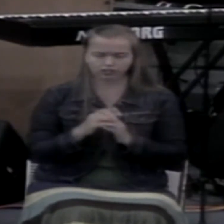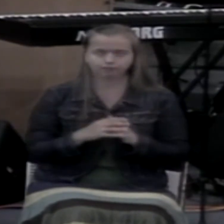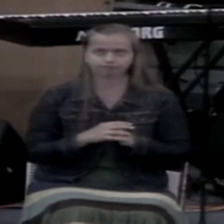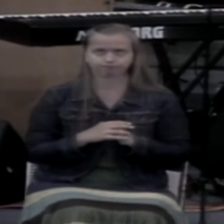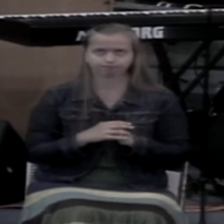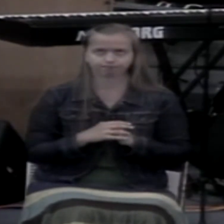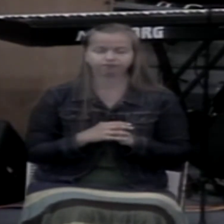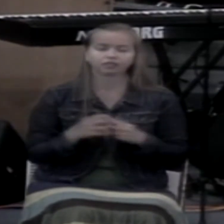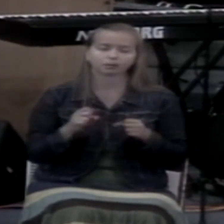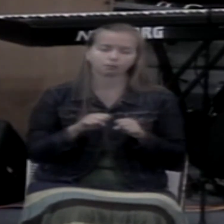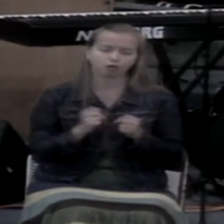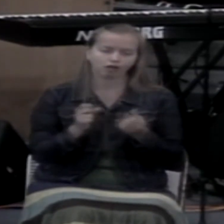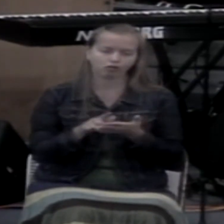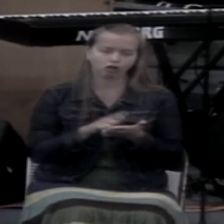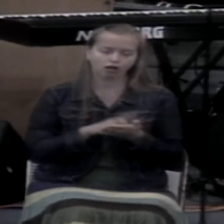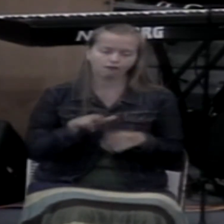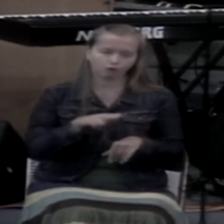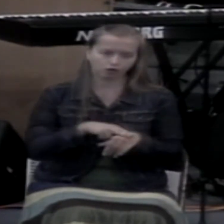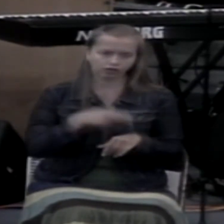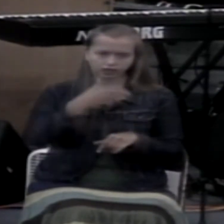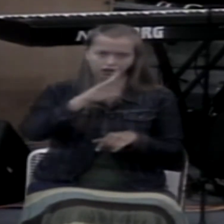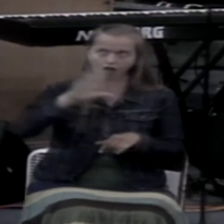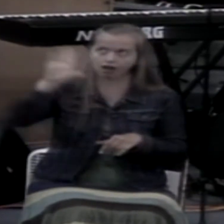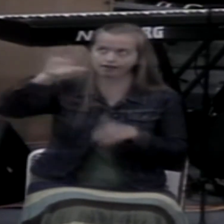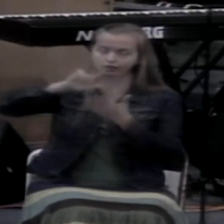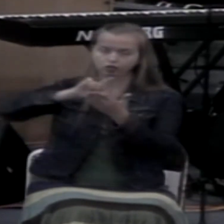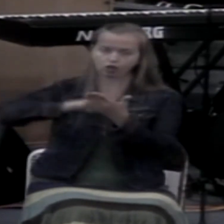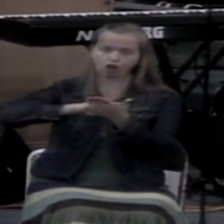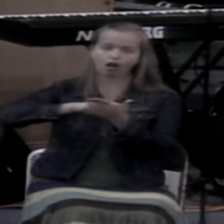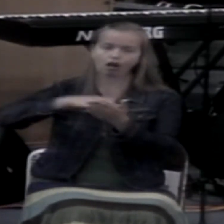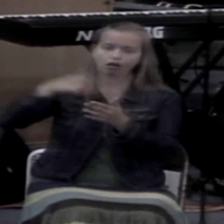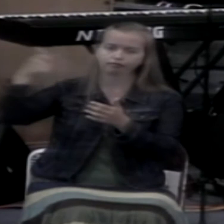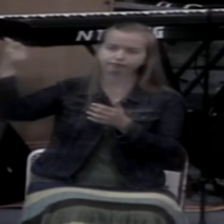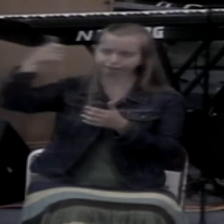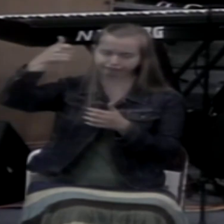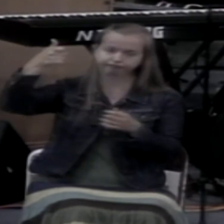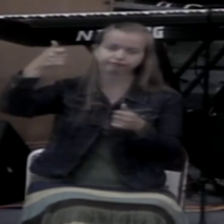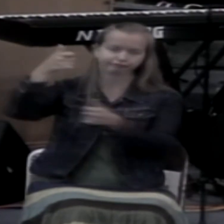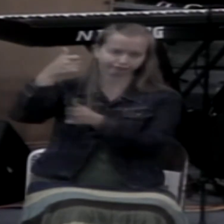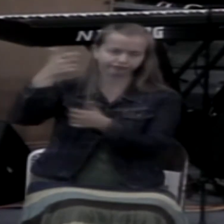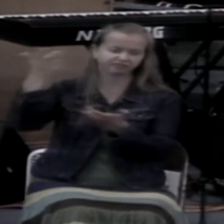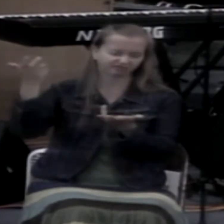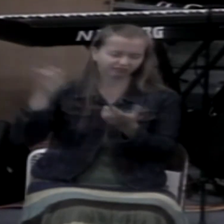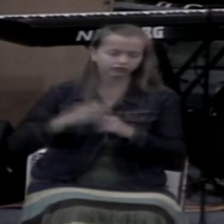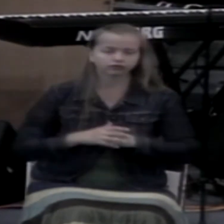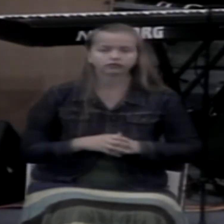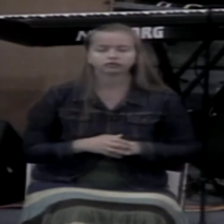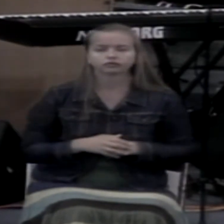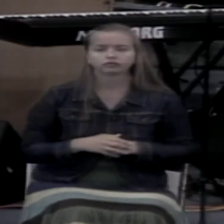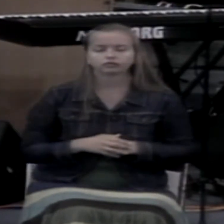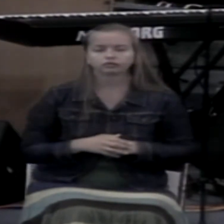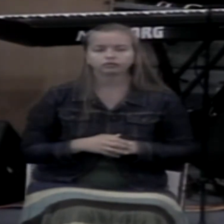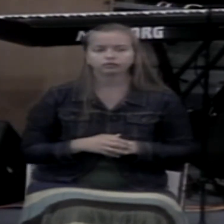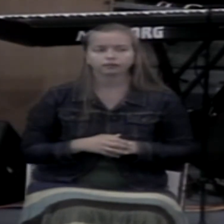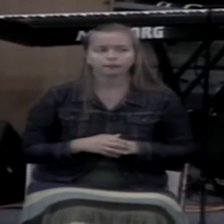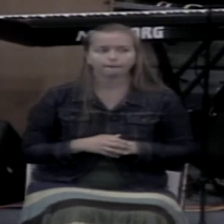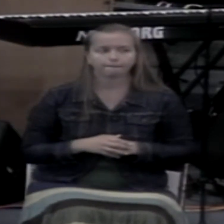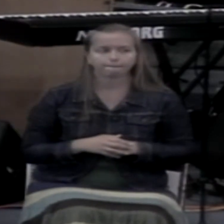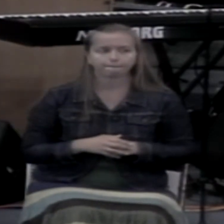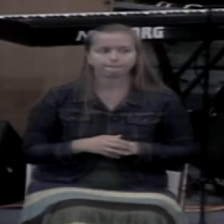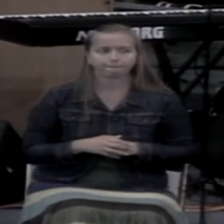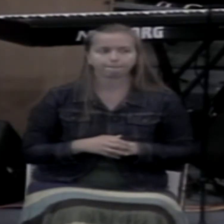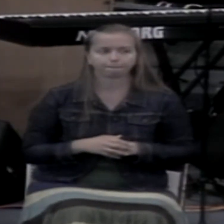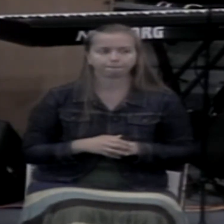supreme, or unto governors as unto them that are sent by him for the punishment of evildoers and for